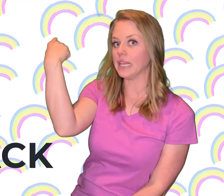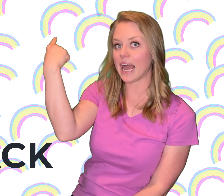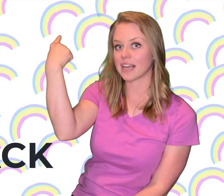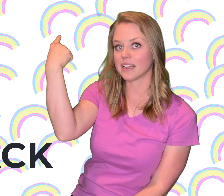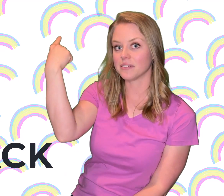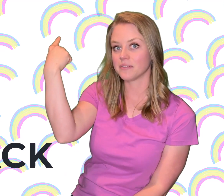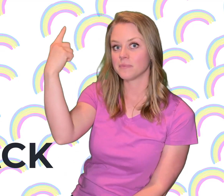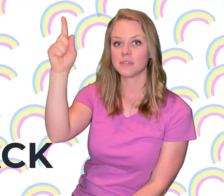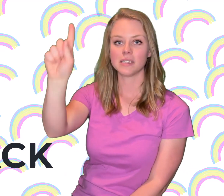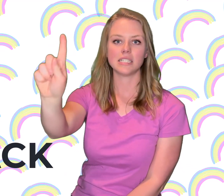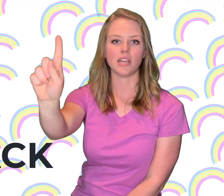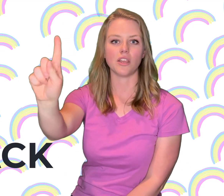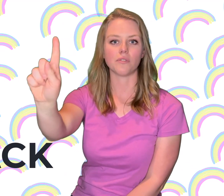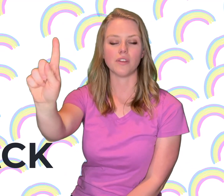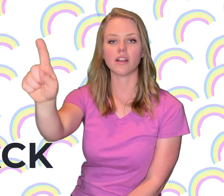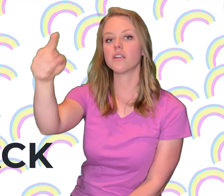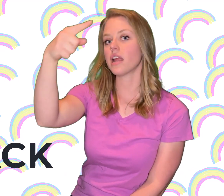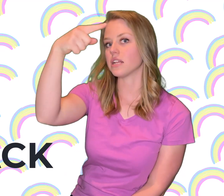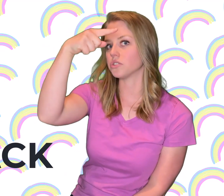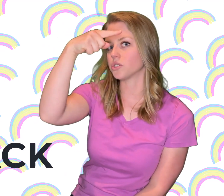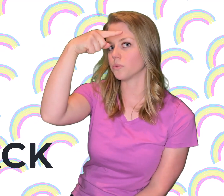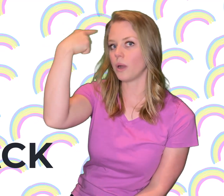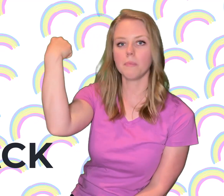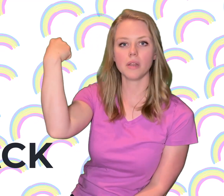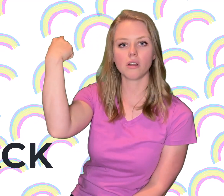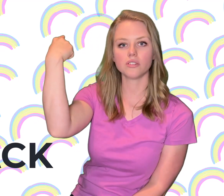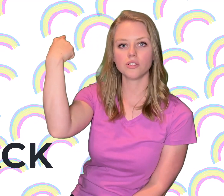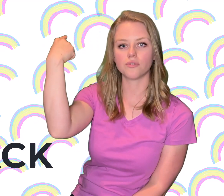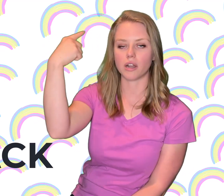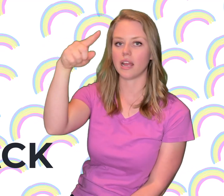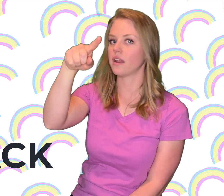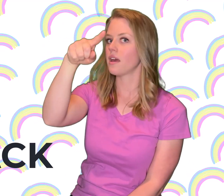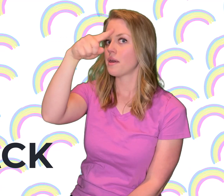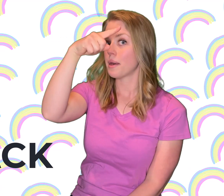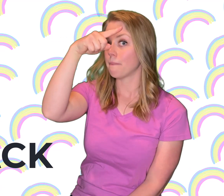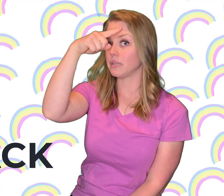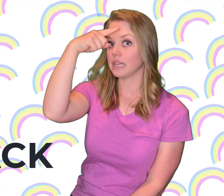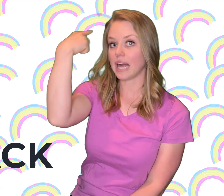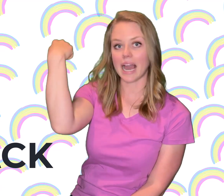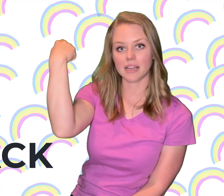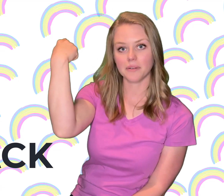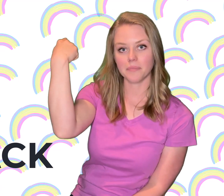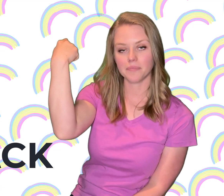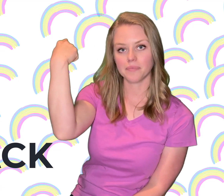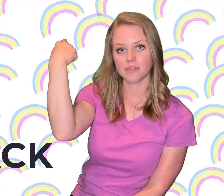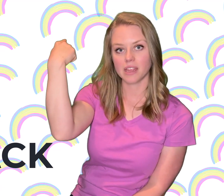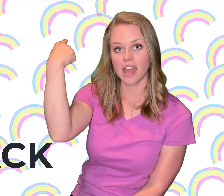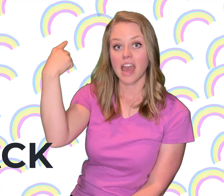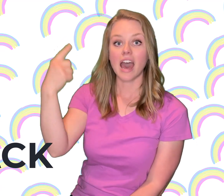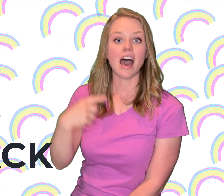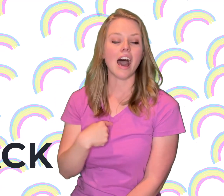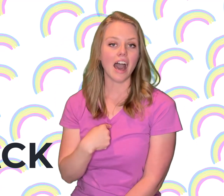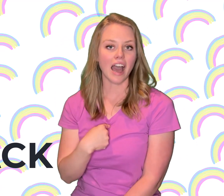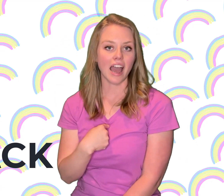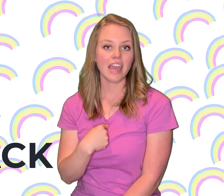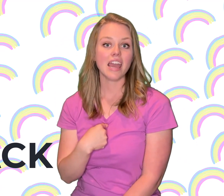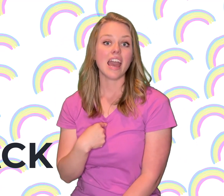black. Take your finger and swipe it across your forehead. Black. I have